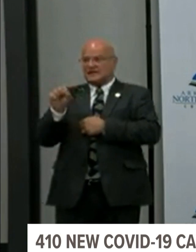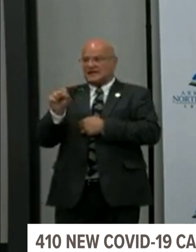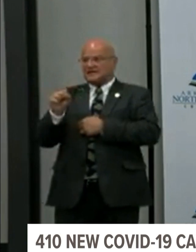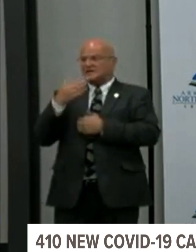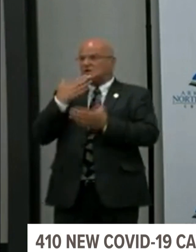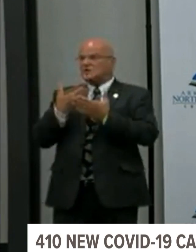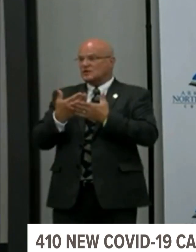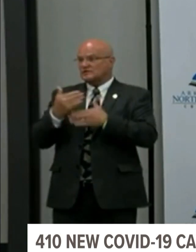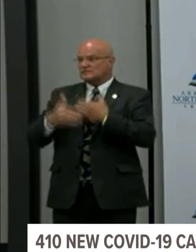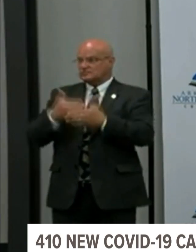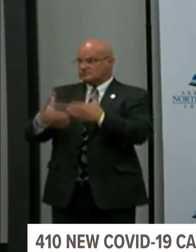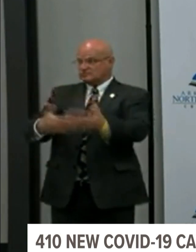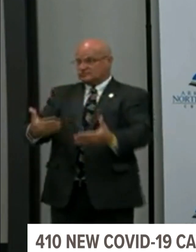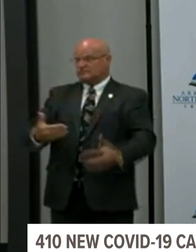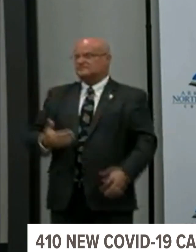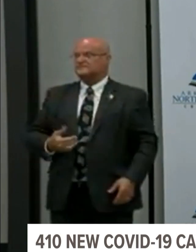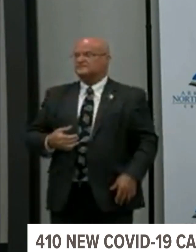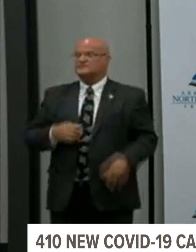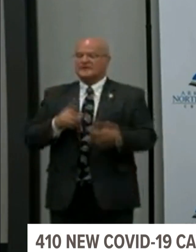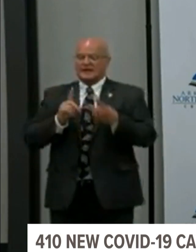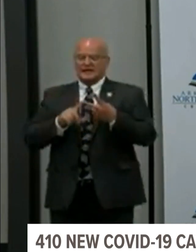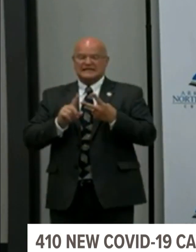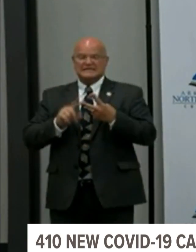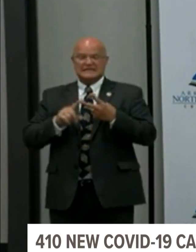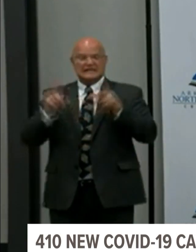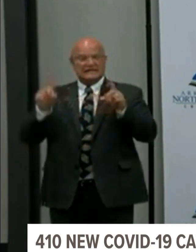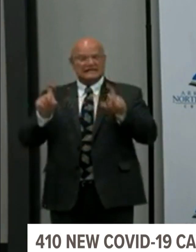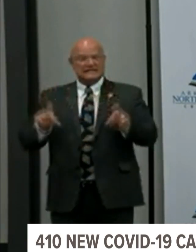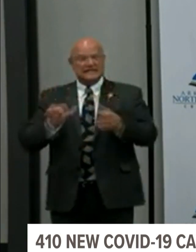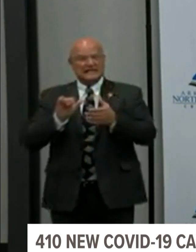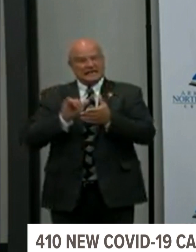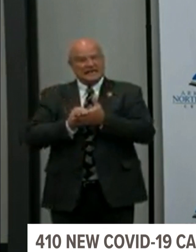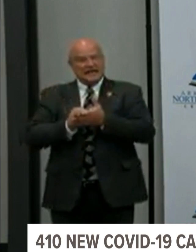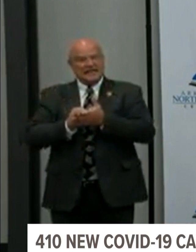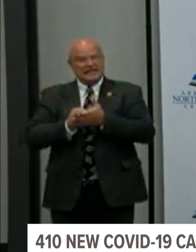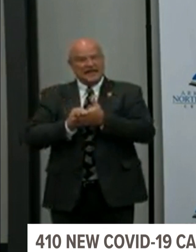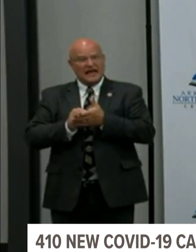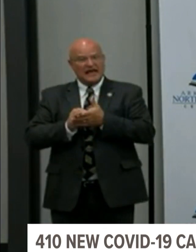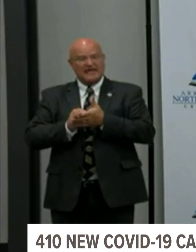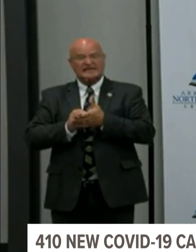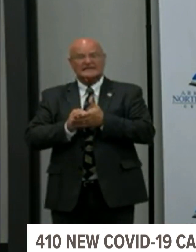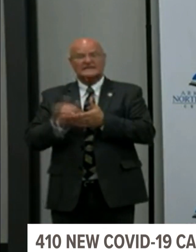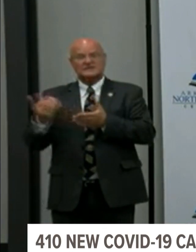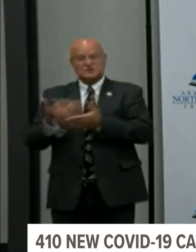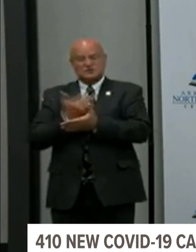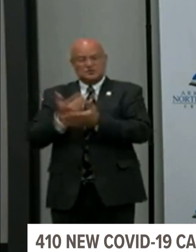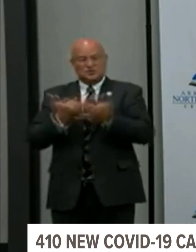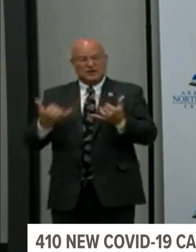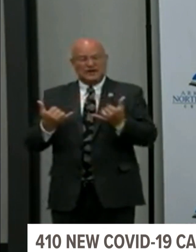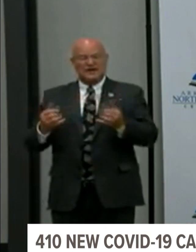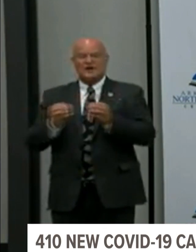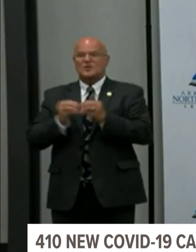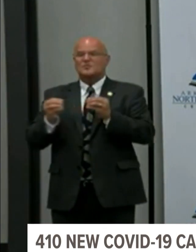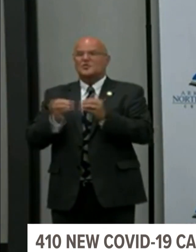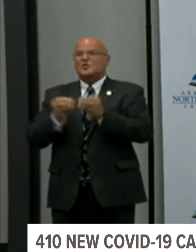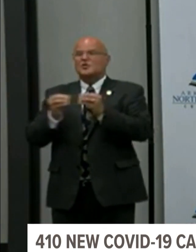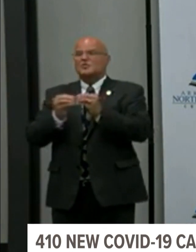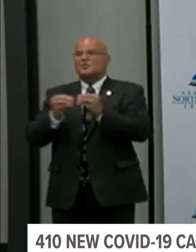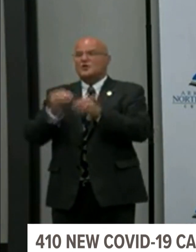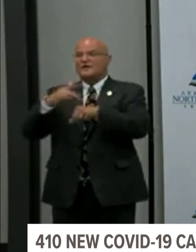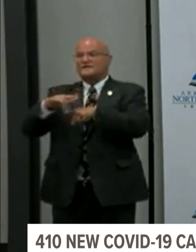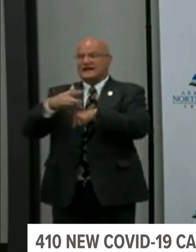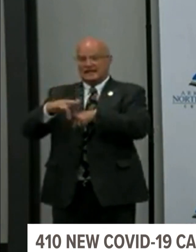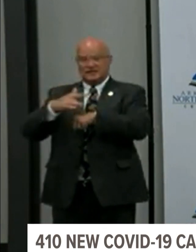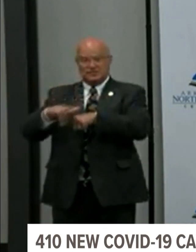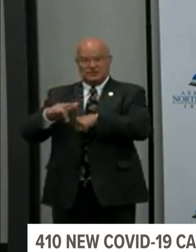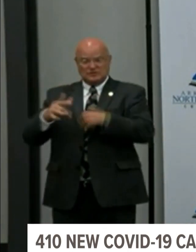well. The second kind of test that is coming online is going to be more and more